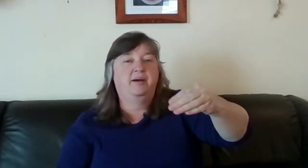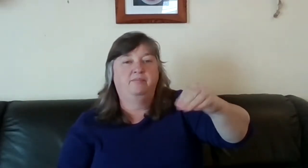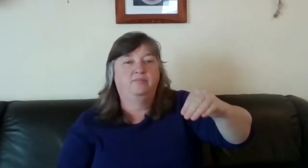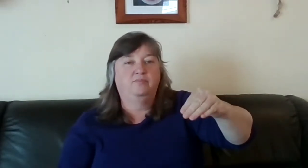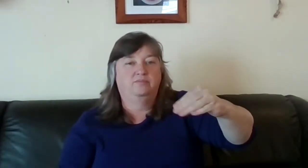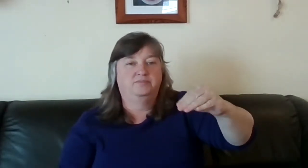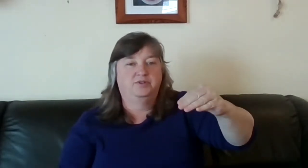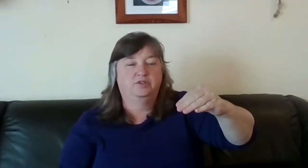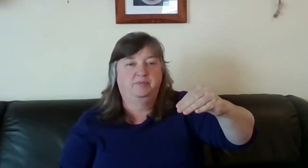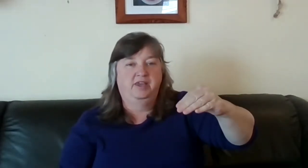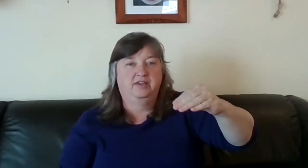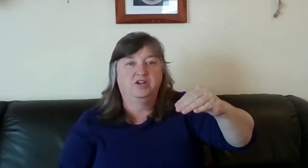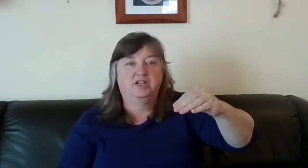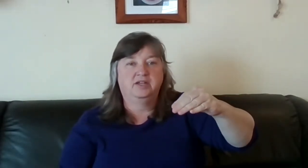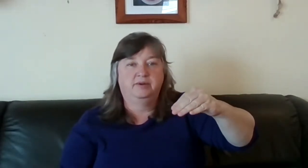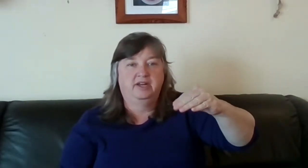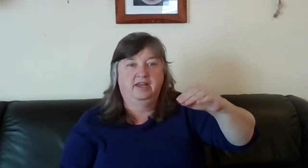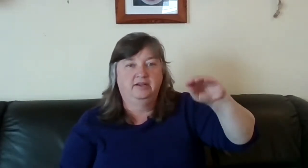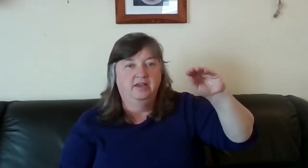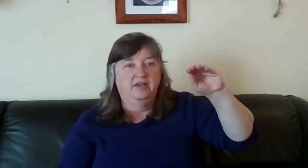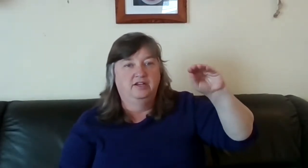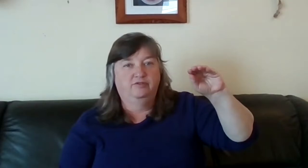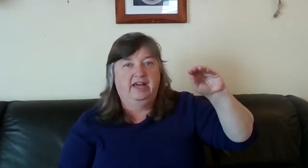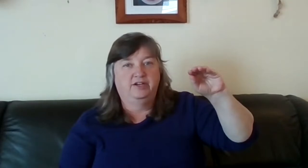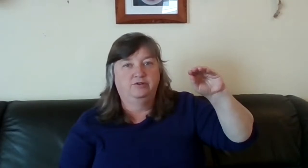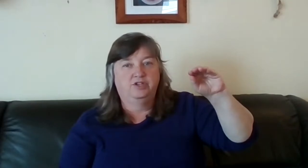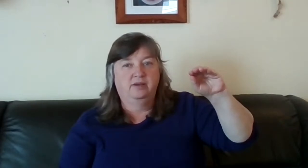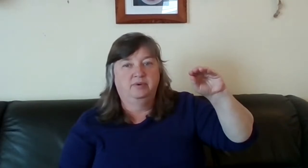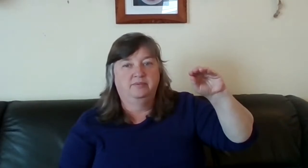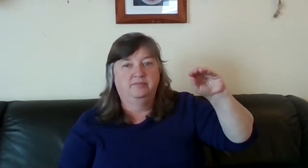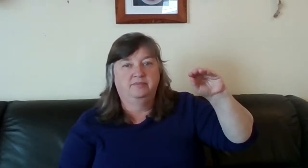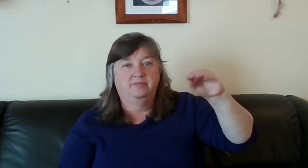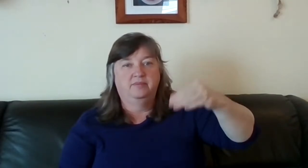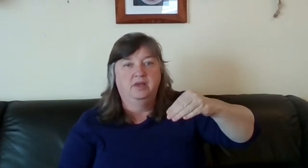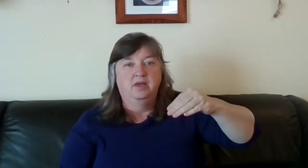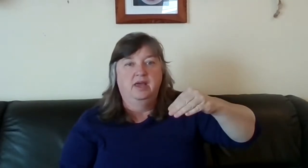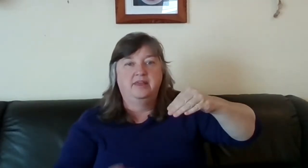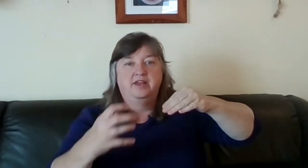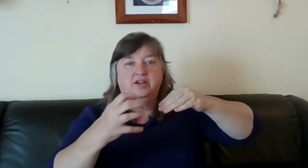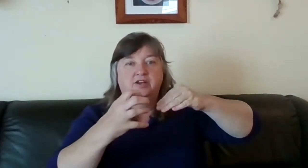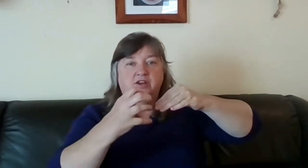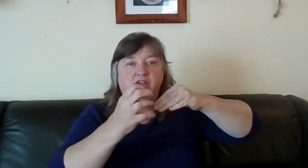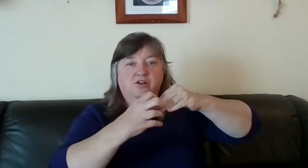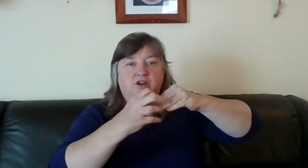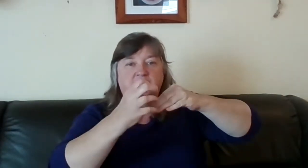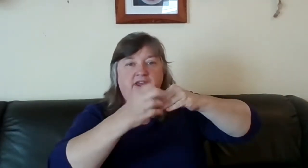stem, so to speak, your non-dominant hand in a flat O shape. And then your other